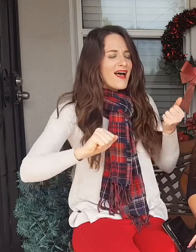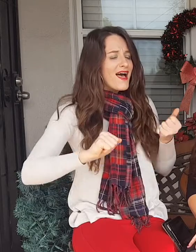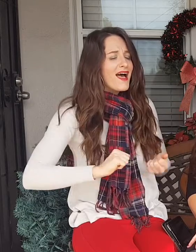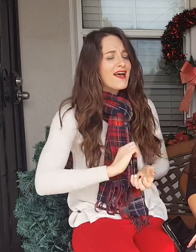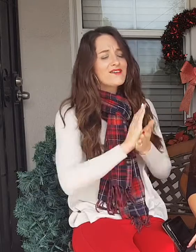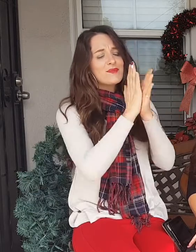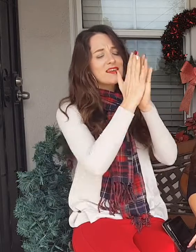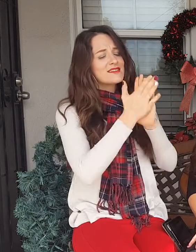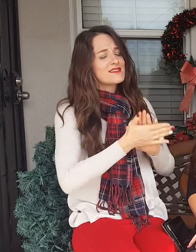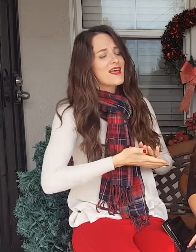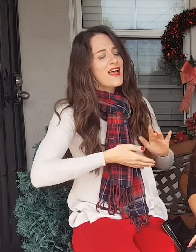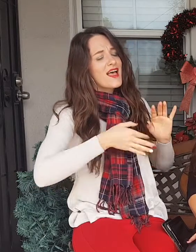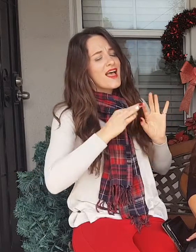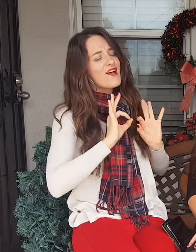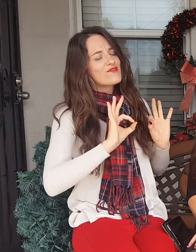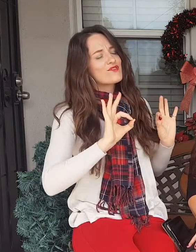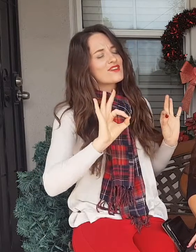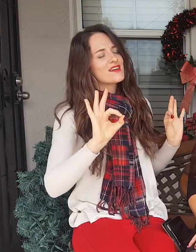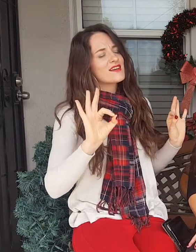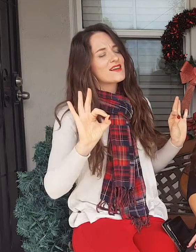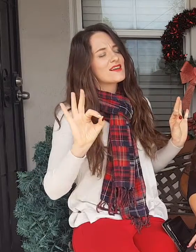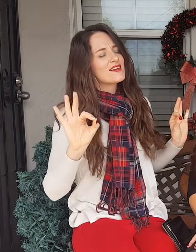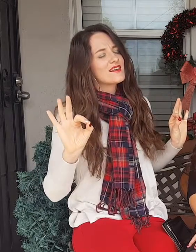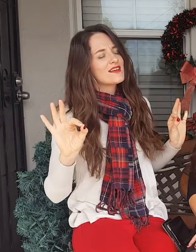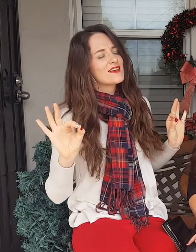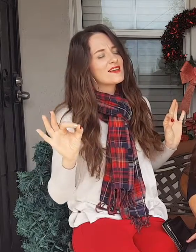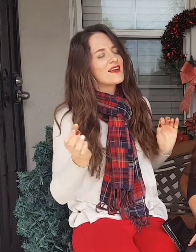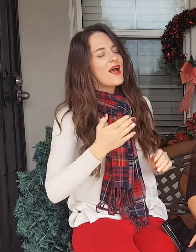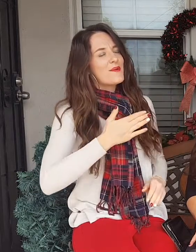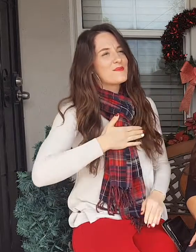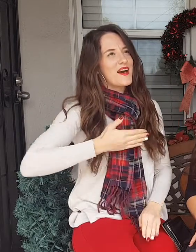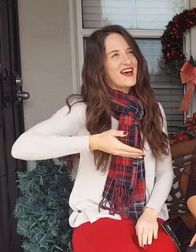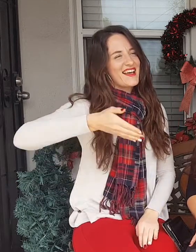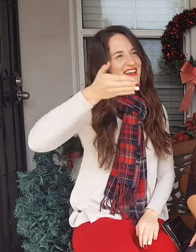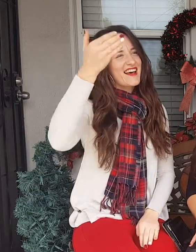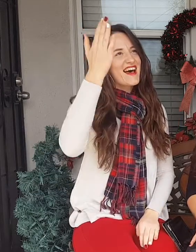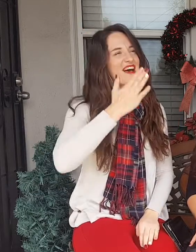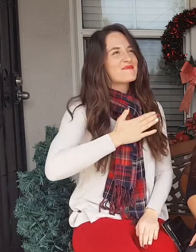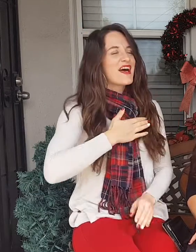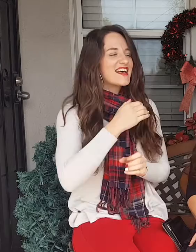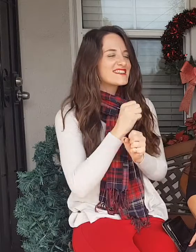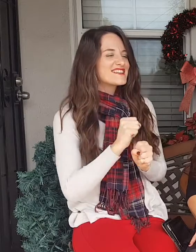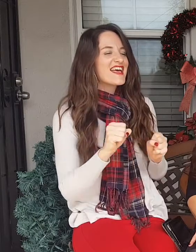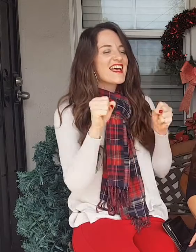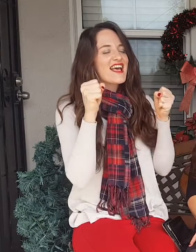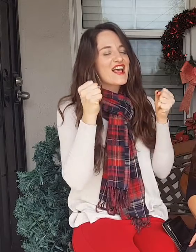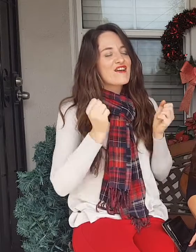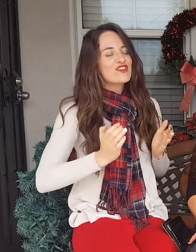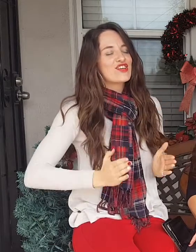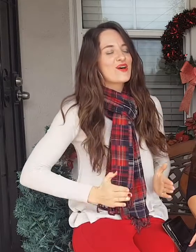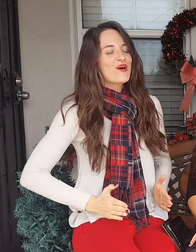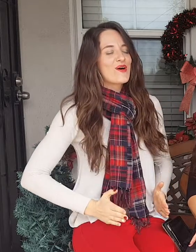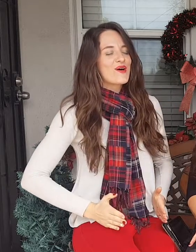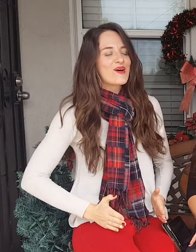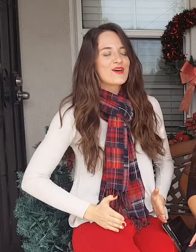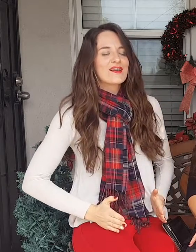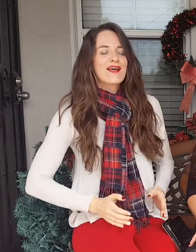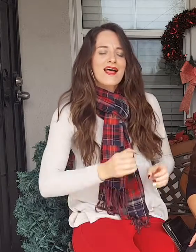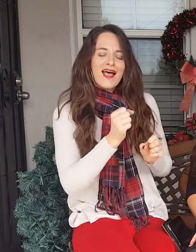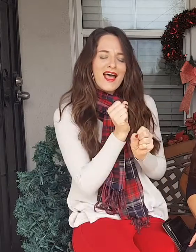gone, I've been set free. My God, my Savior